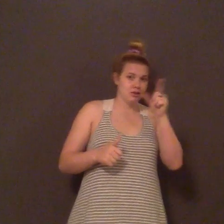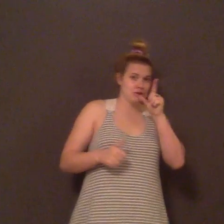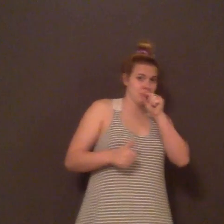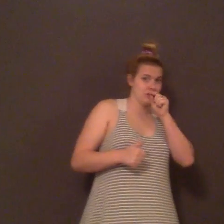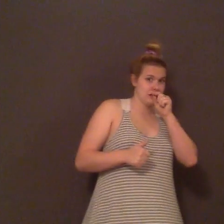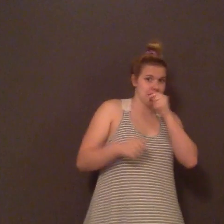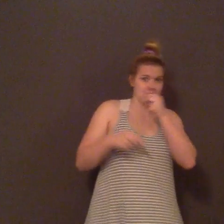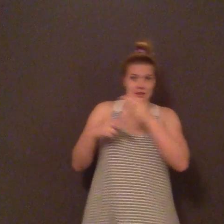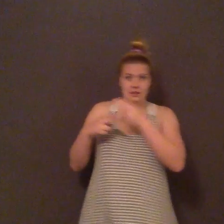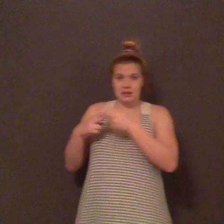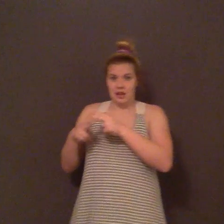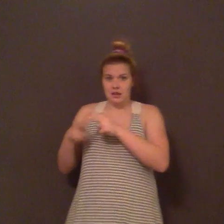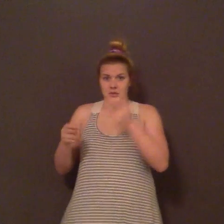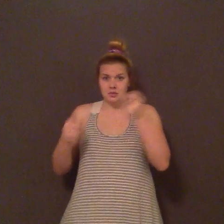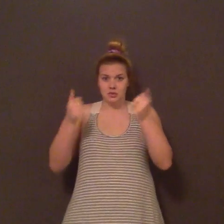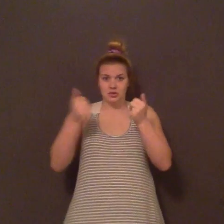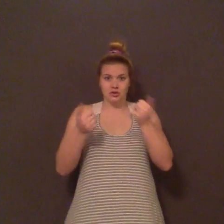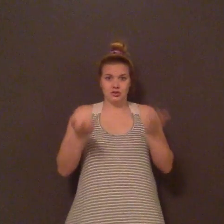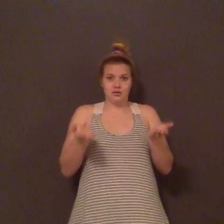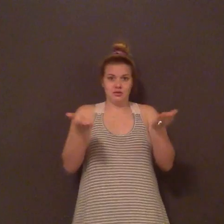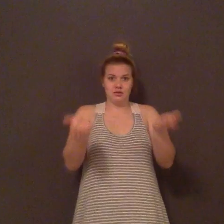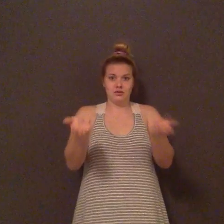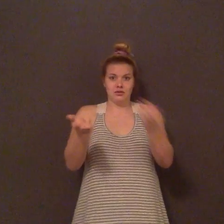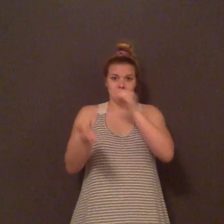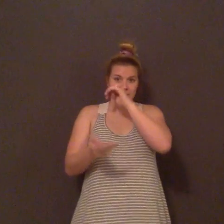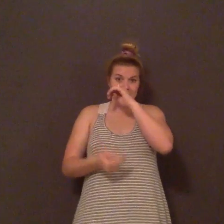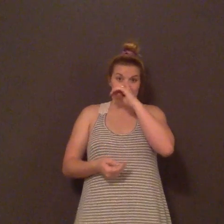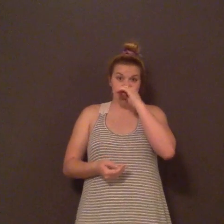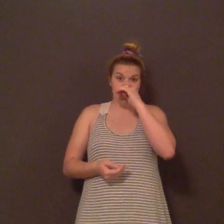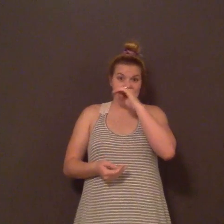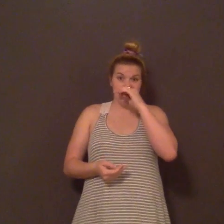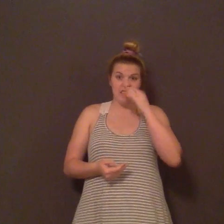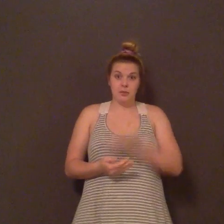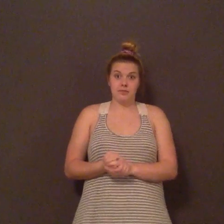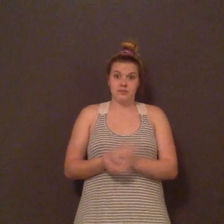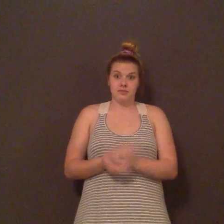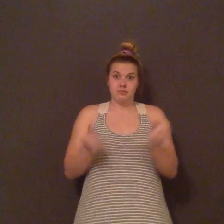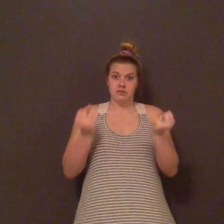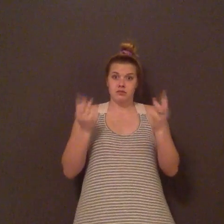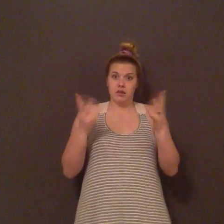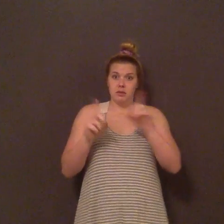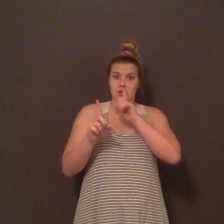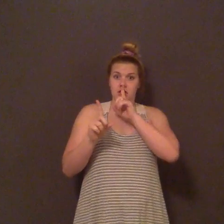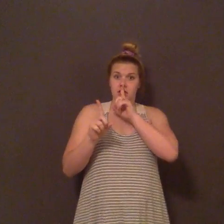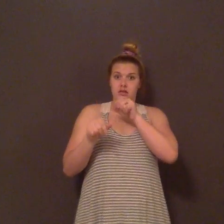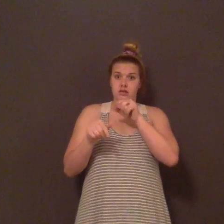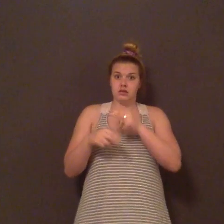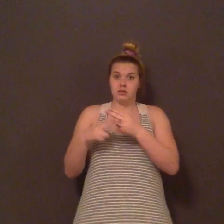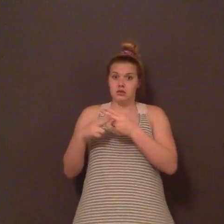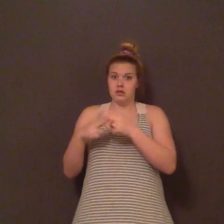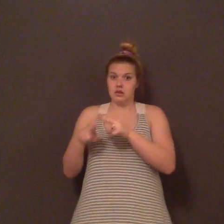egg? Now, how many of you would answer that by saying the egg came first? Raise your hands.